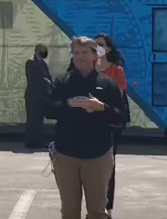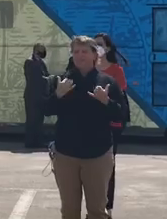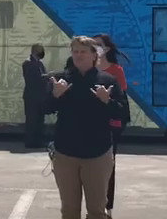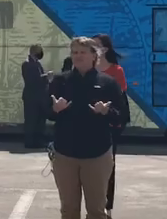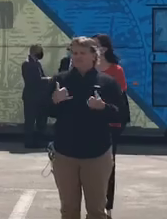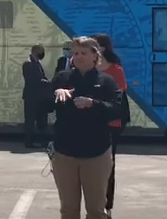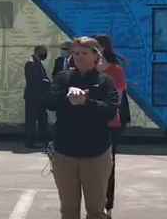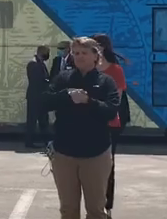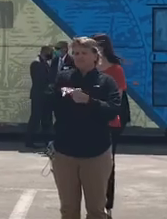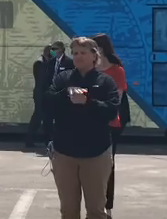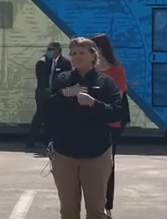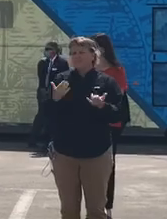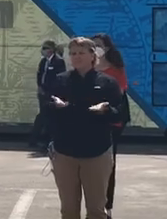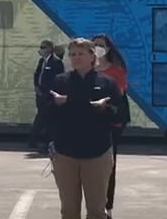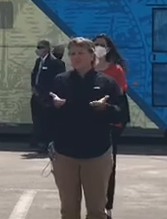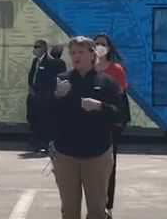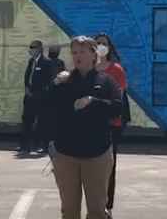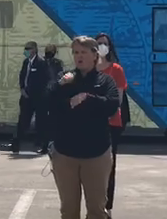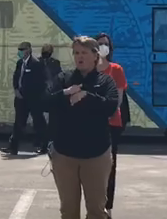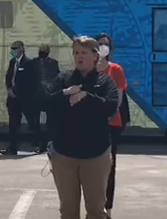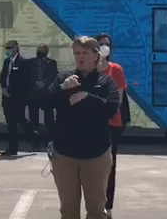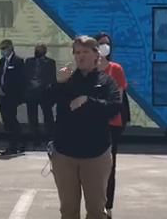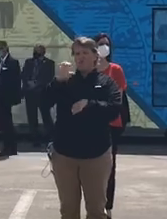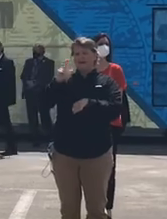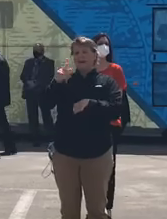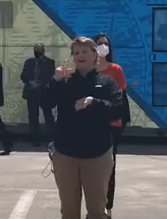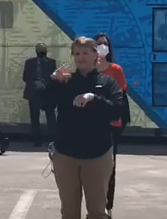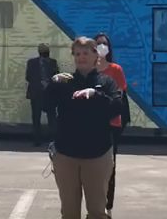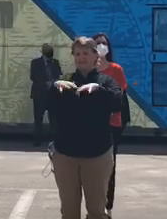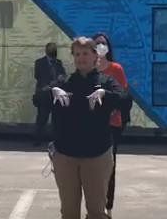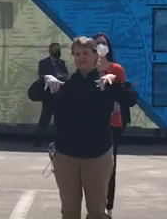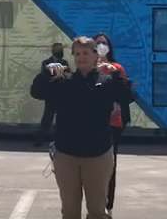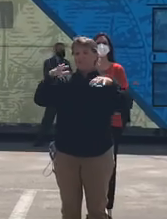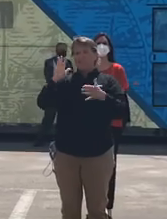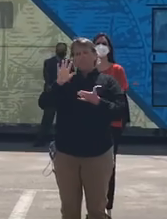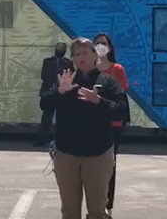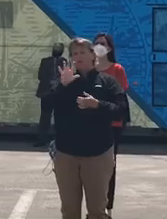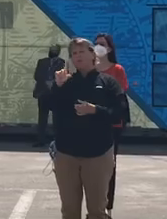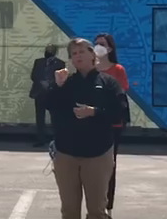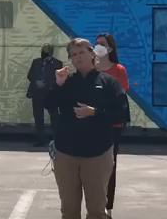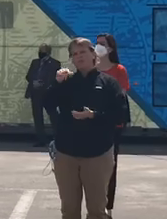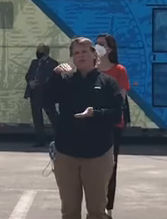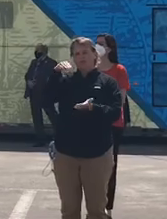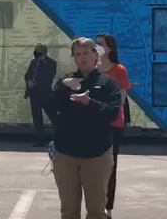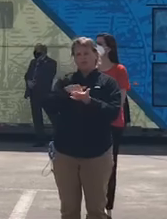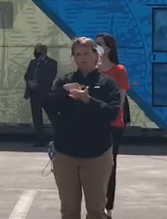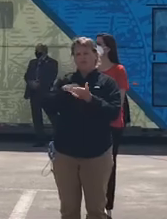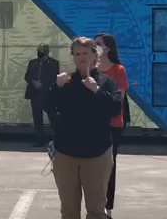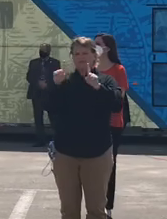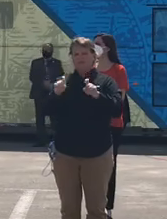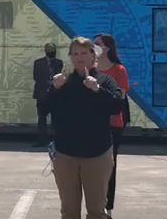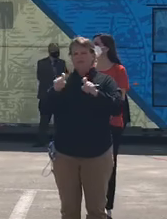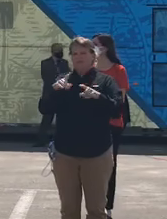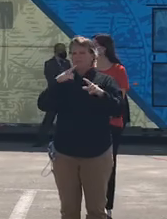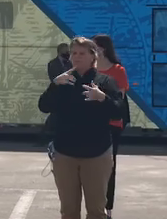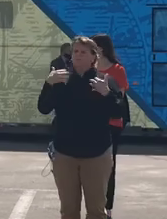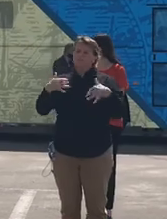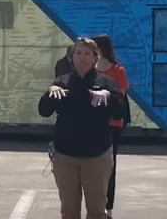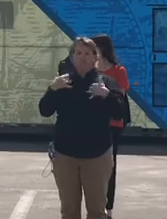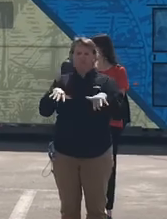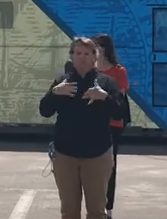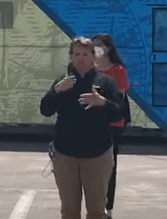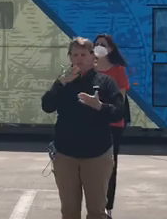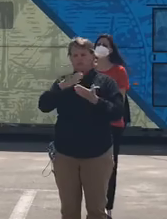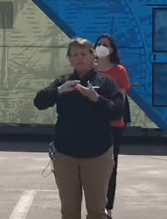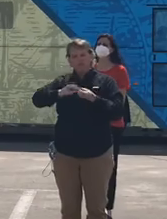over 20,000 tests, just this one site, which is pretty incredible. The National Guard strike